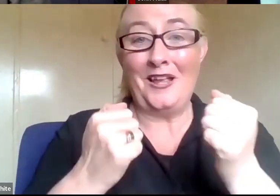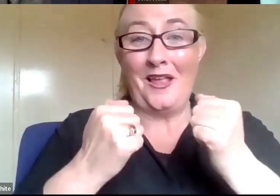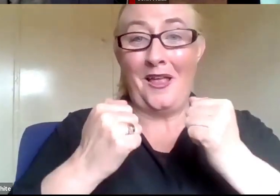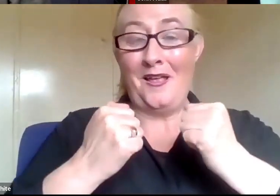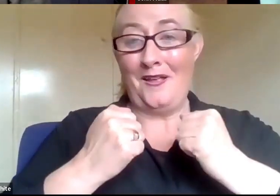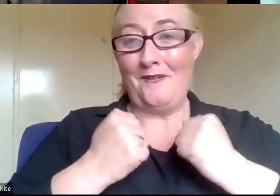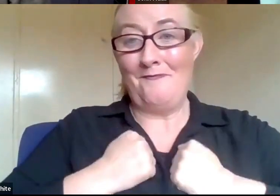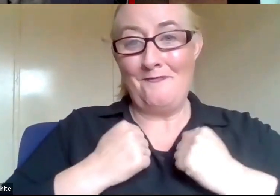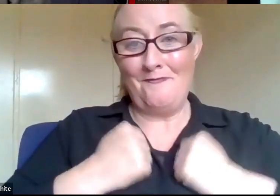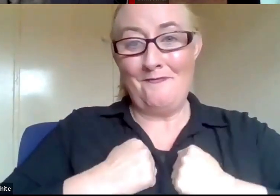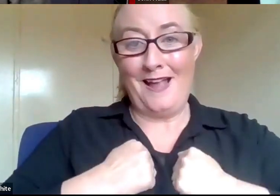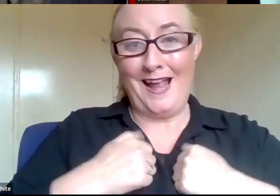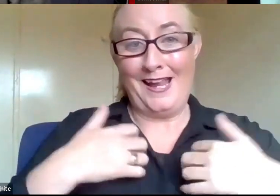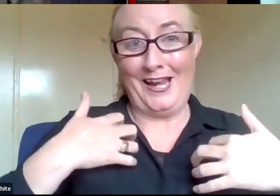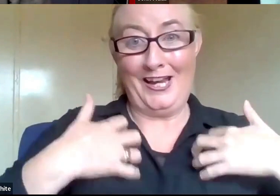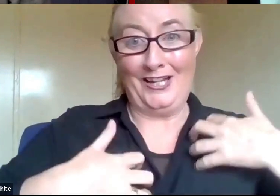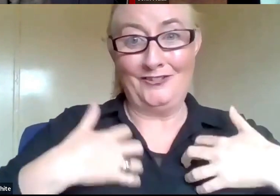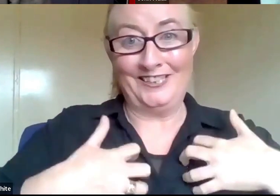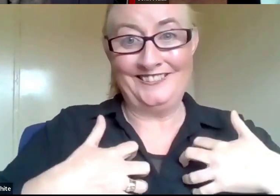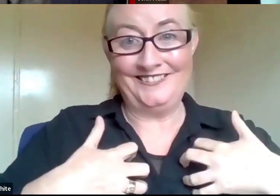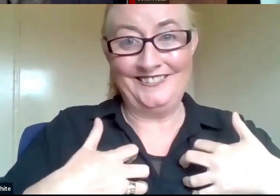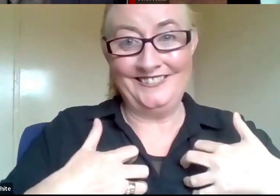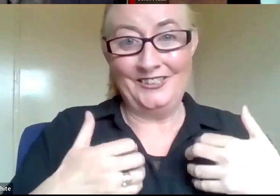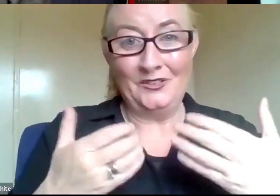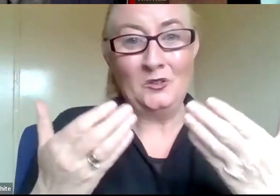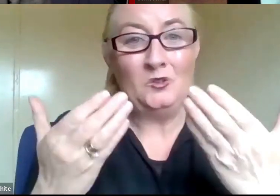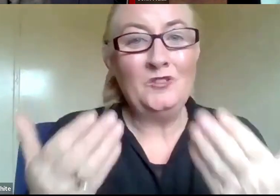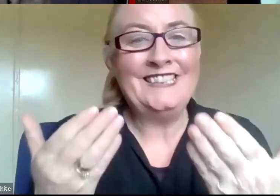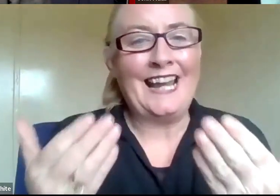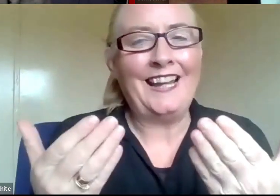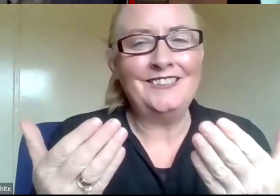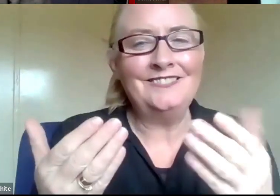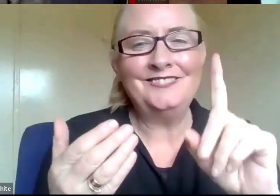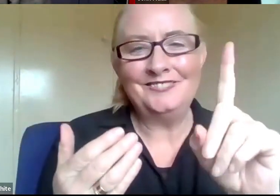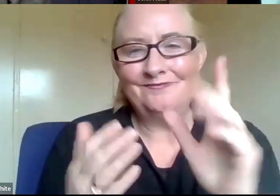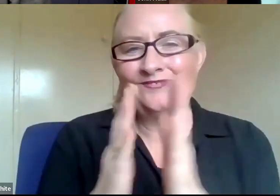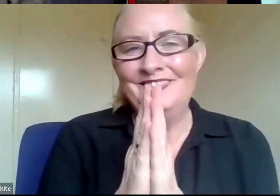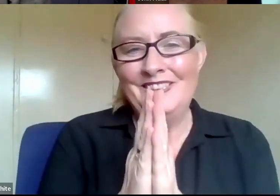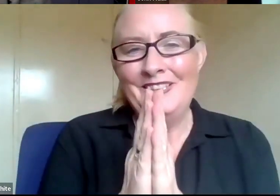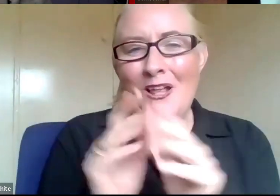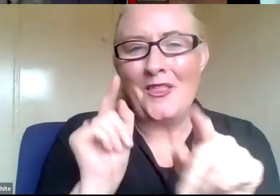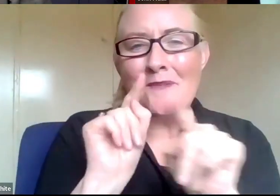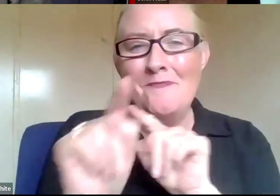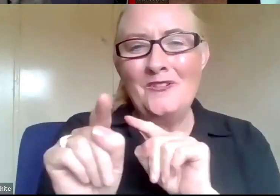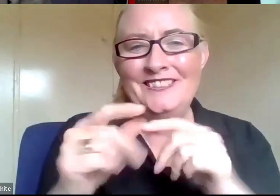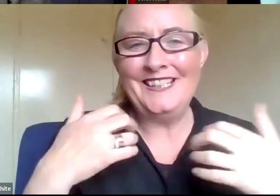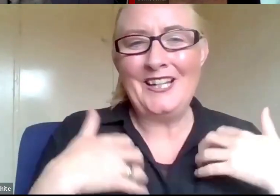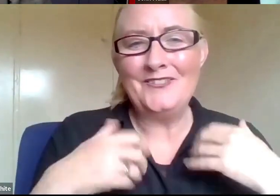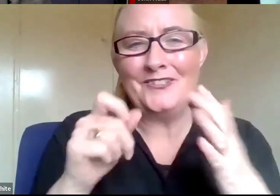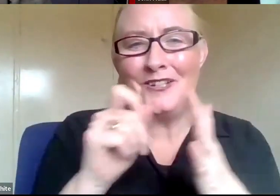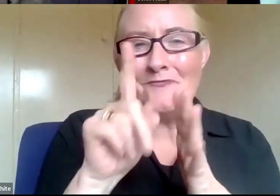today, and this is the most interesting project I've ever been involved in.